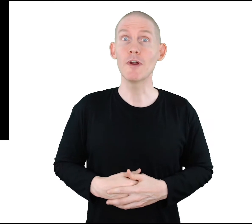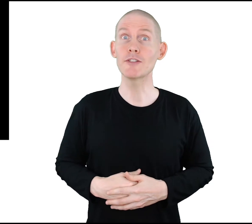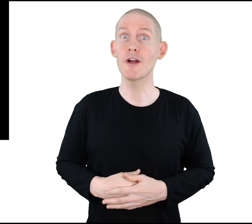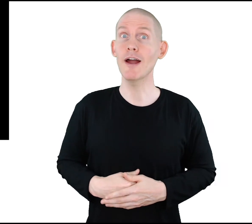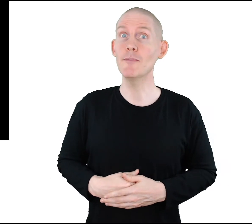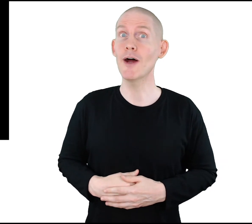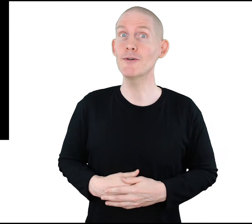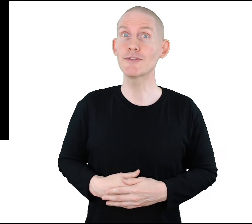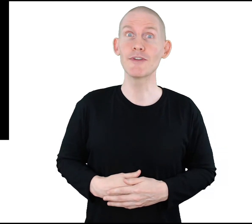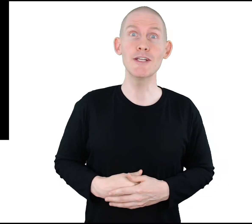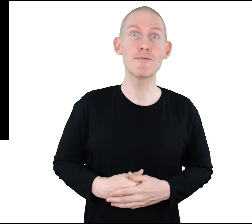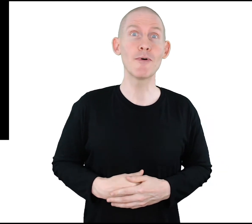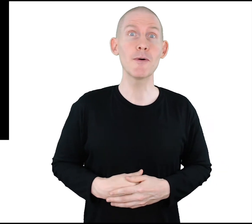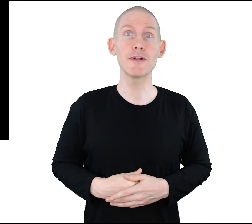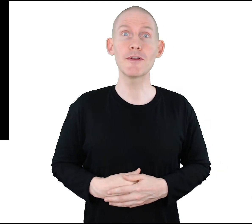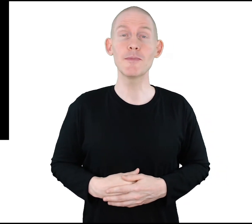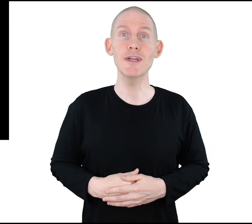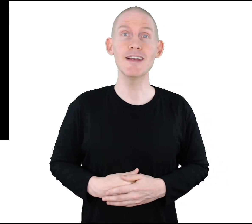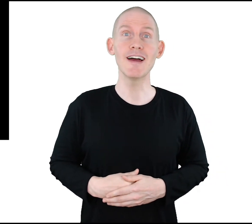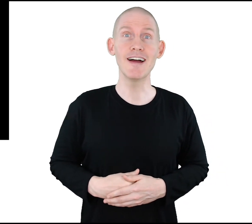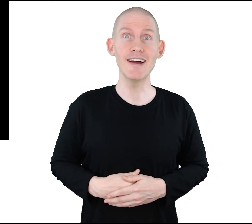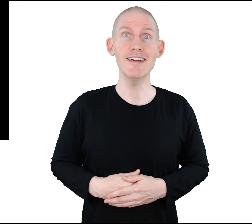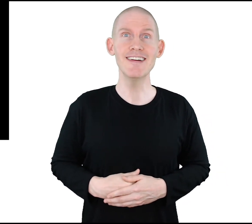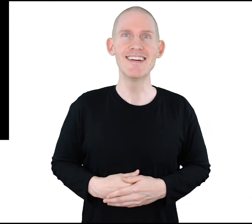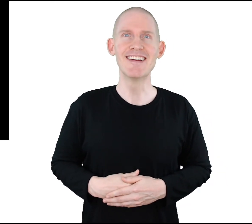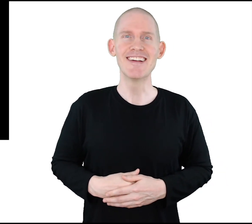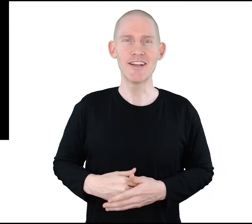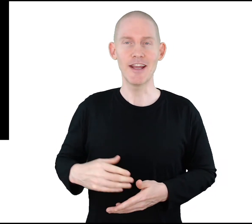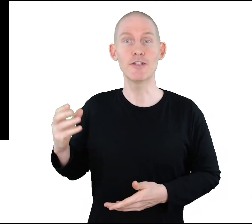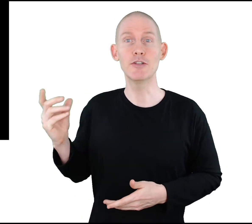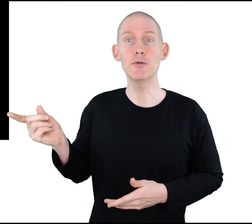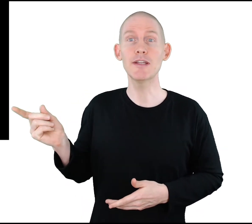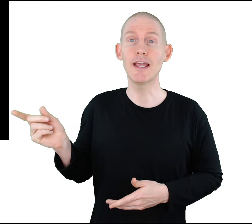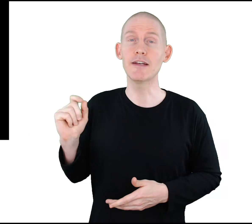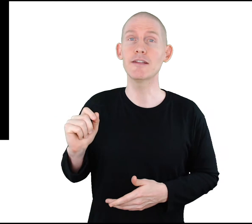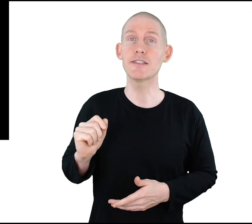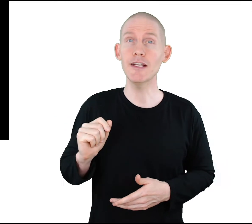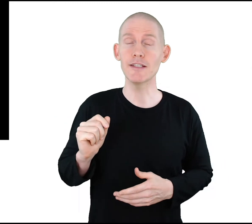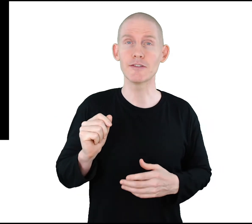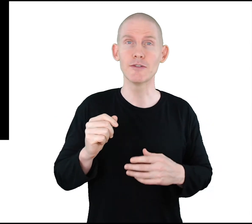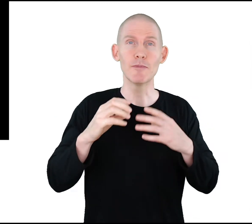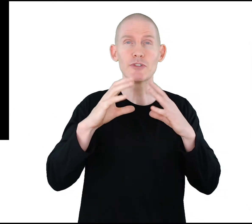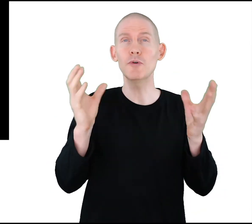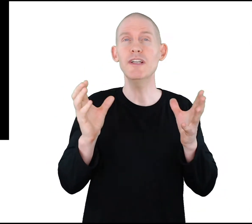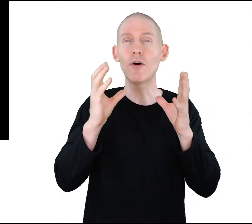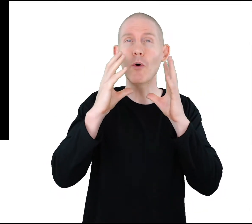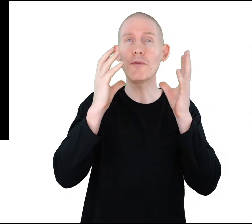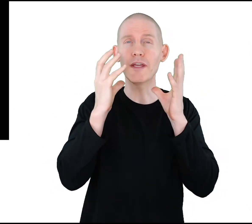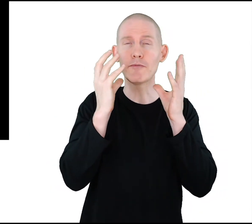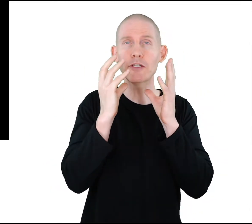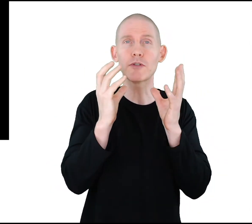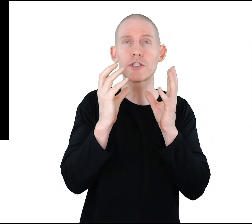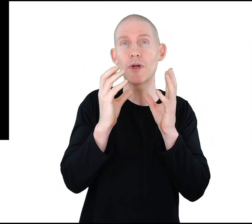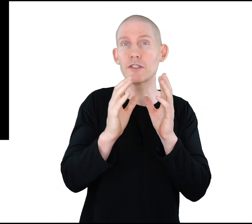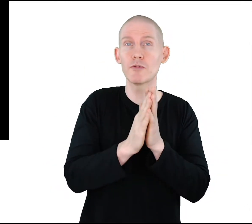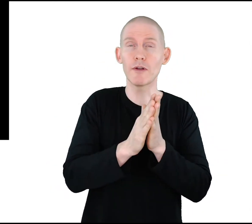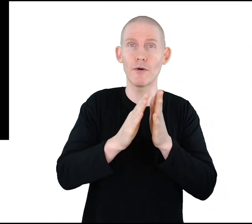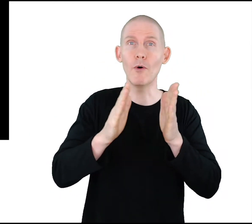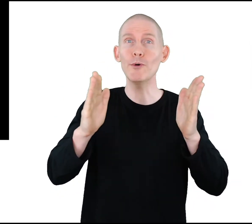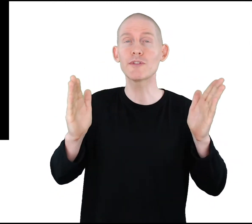your eyebrows, lean forward a little bit. And you can do it at the end of the sentence. There's no need to hold that facial expression throughout the whole